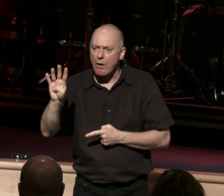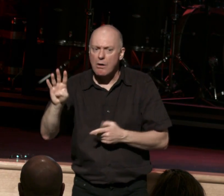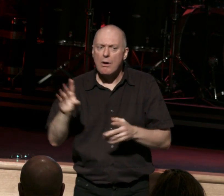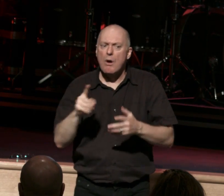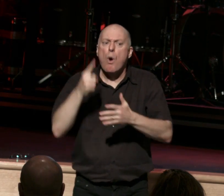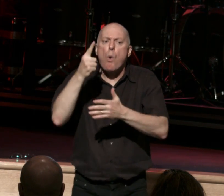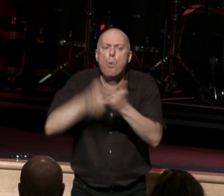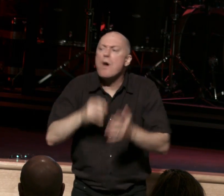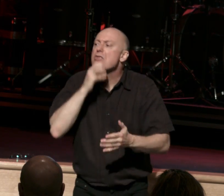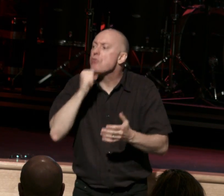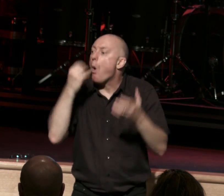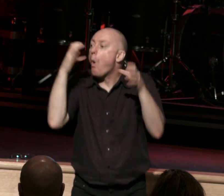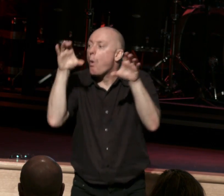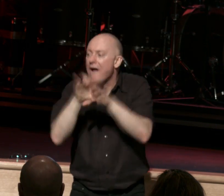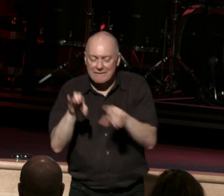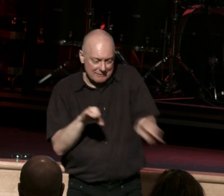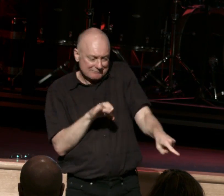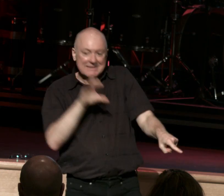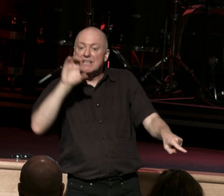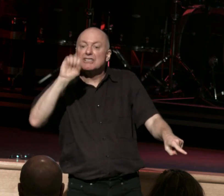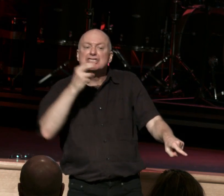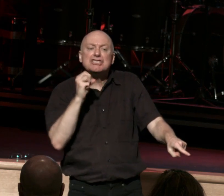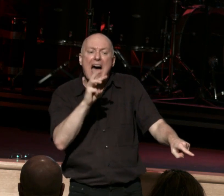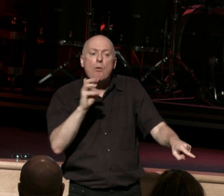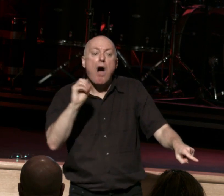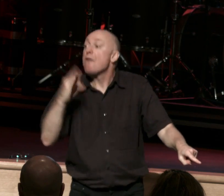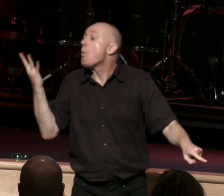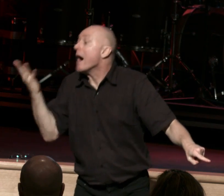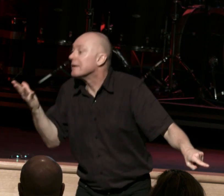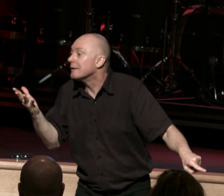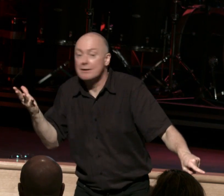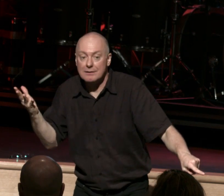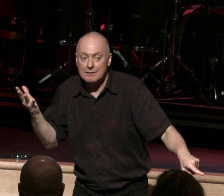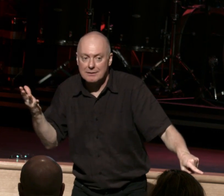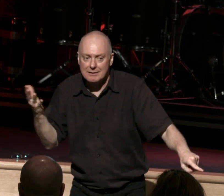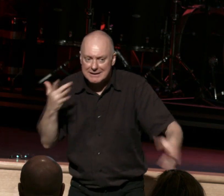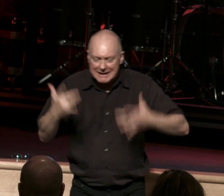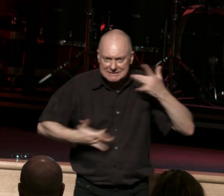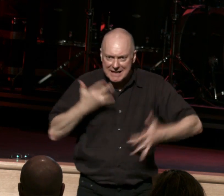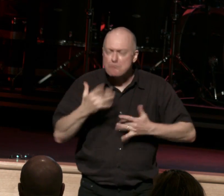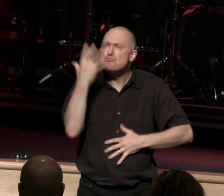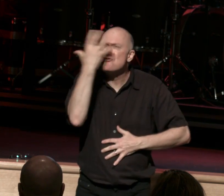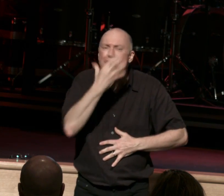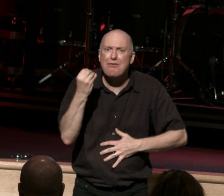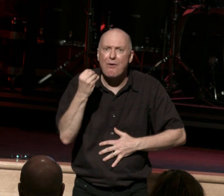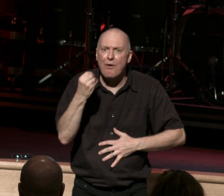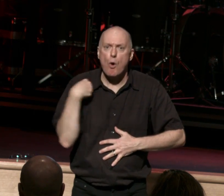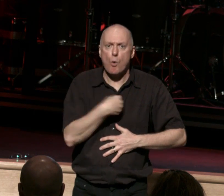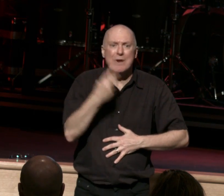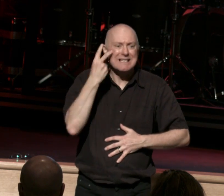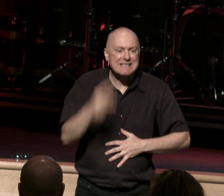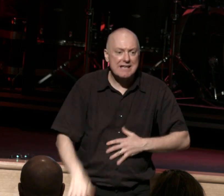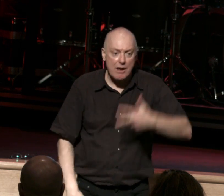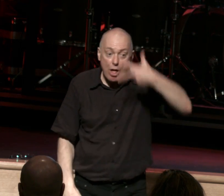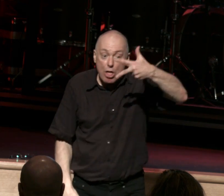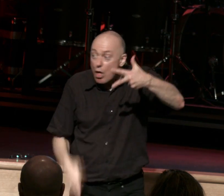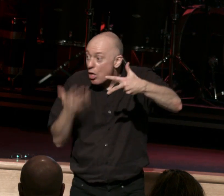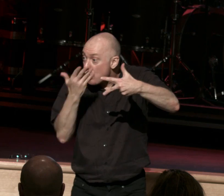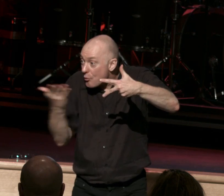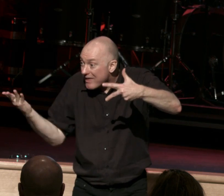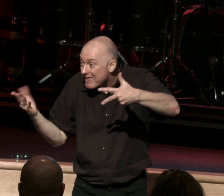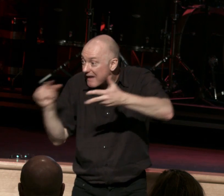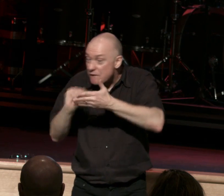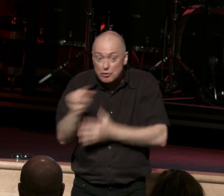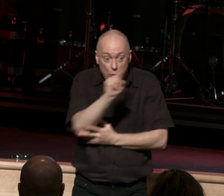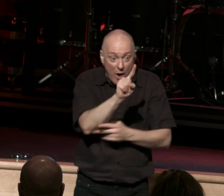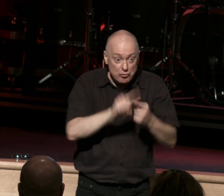4 what the old covenant, though, is a shadow of. And this becomes really exciting, really beautiful. So we see three